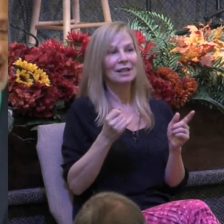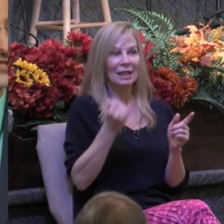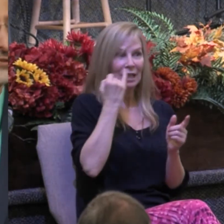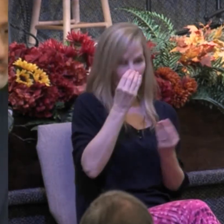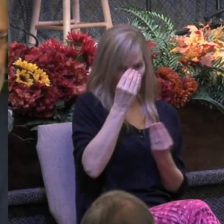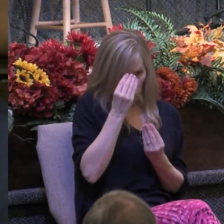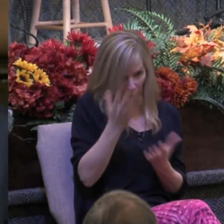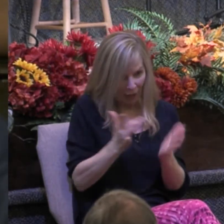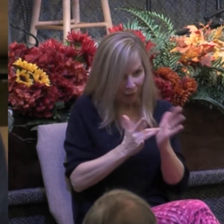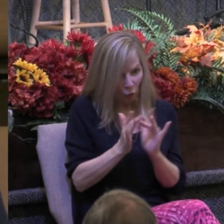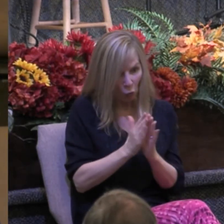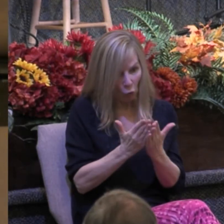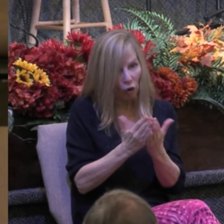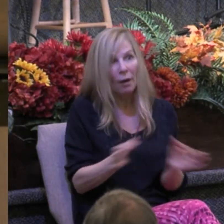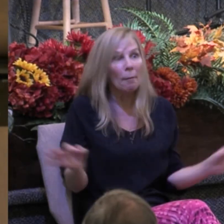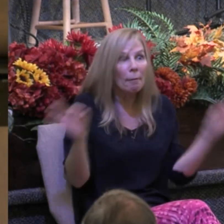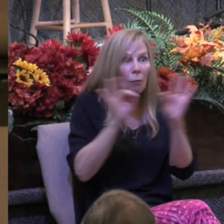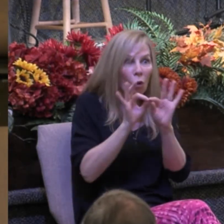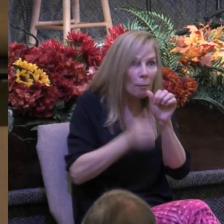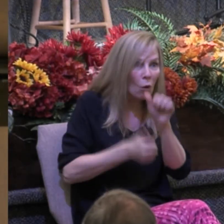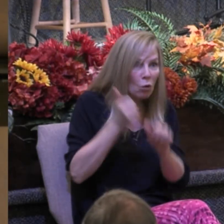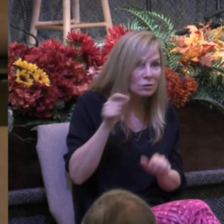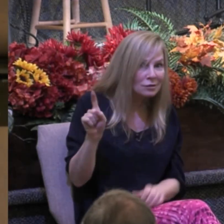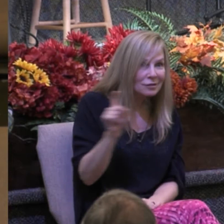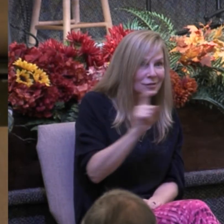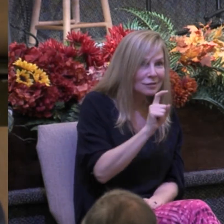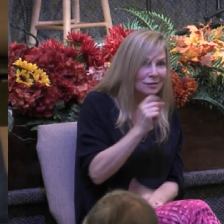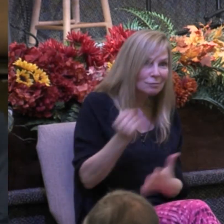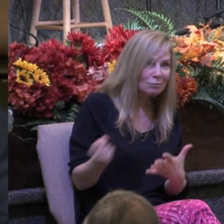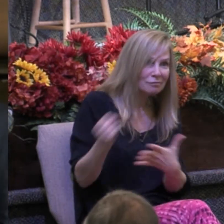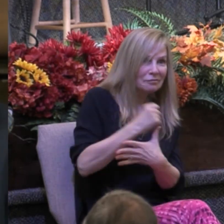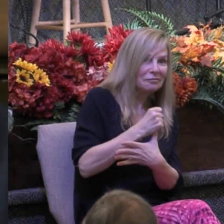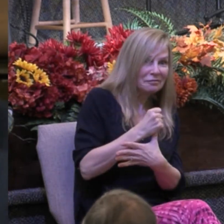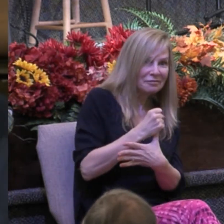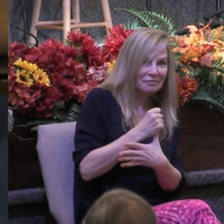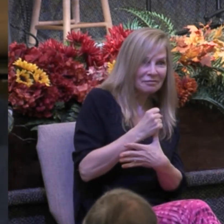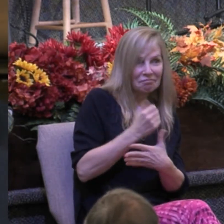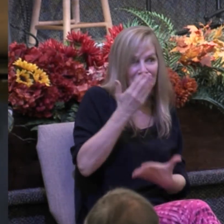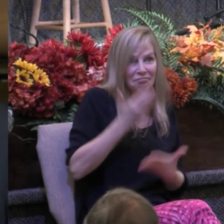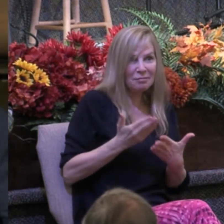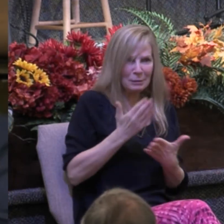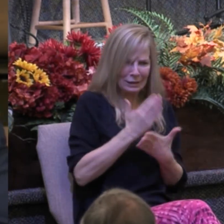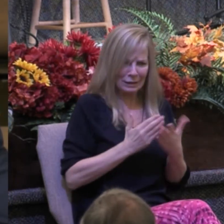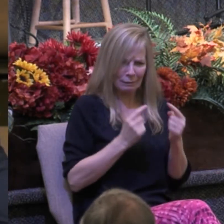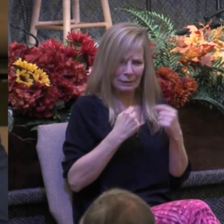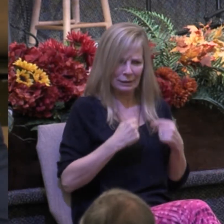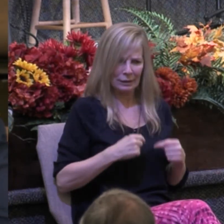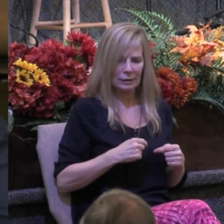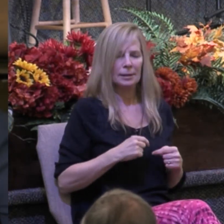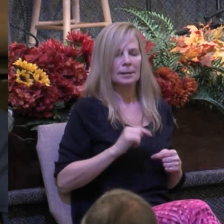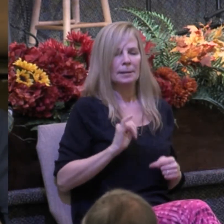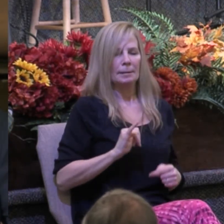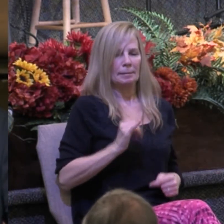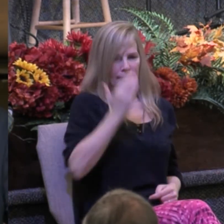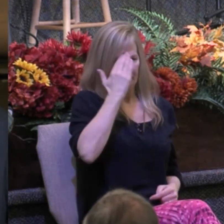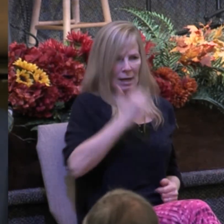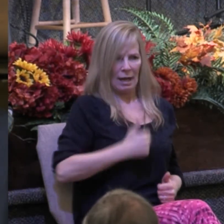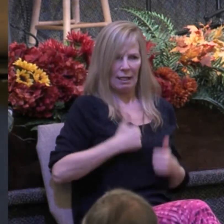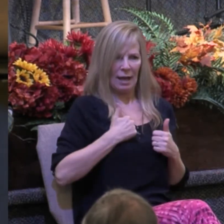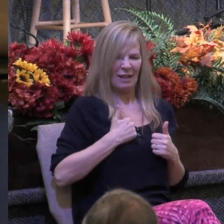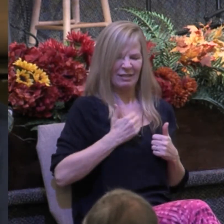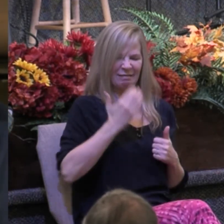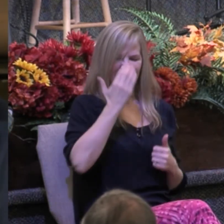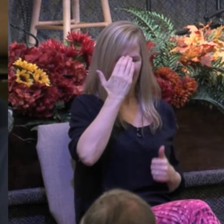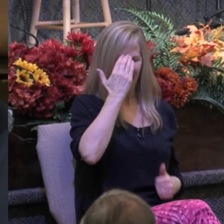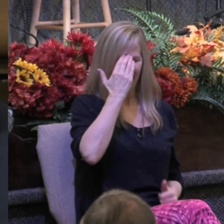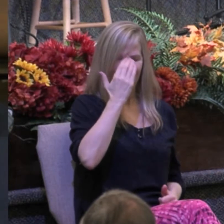matters most in your life? Are there areas of your life where you knowingly, consciously